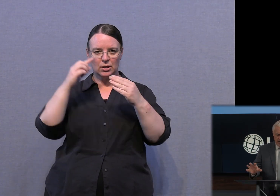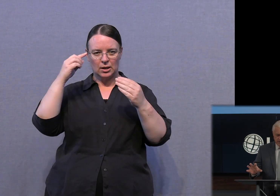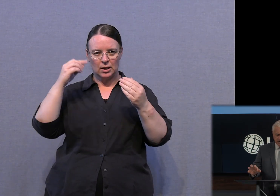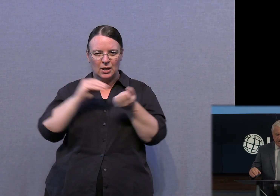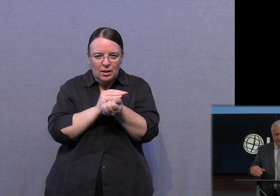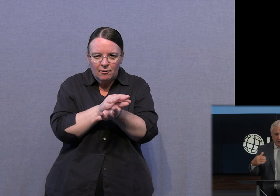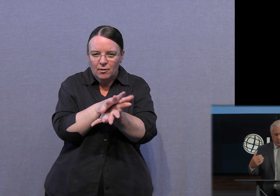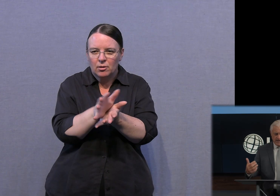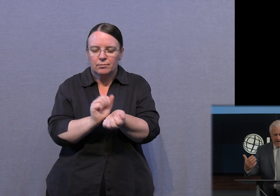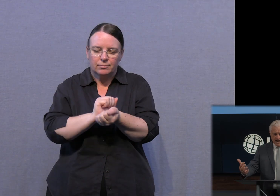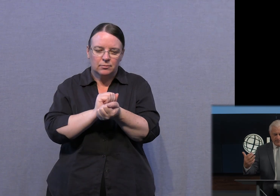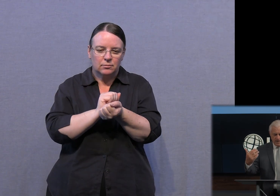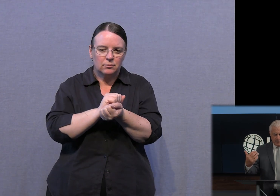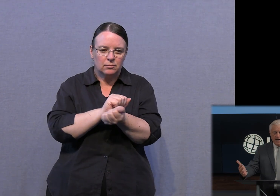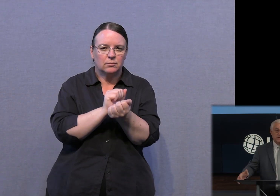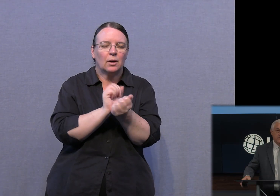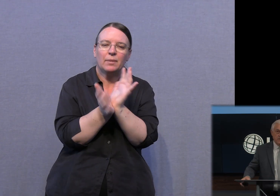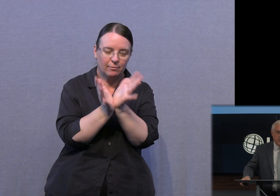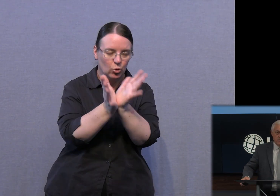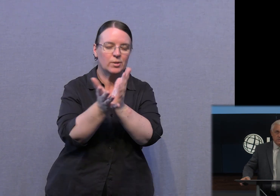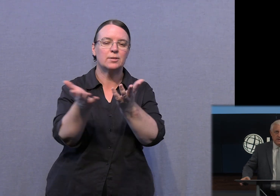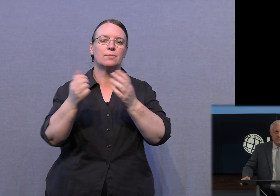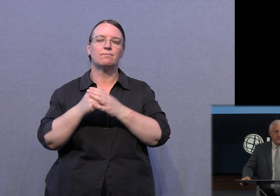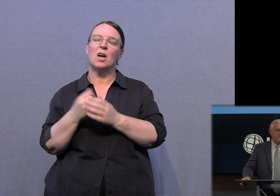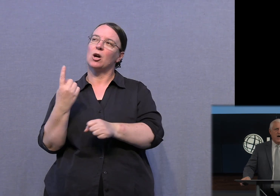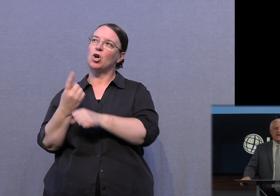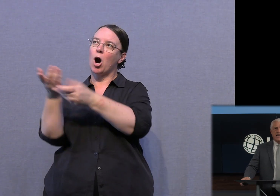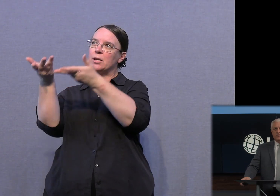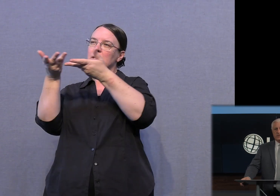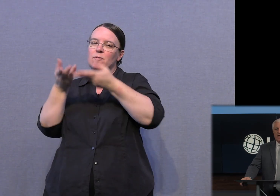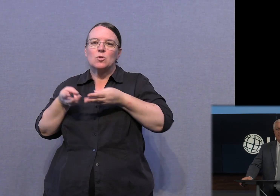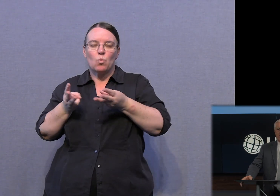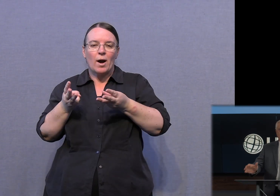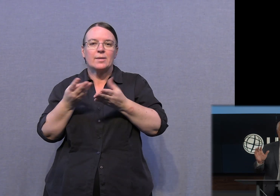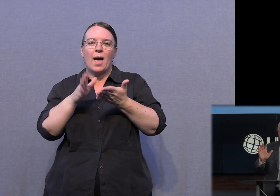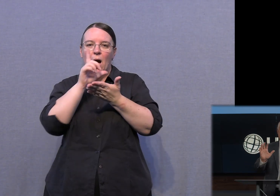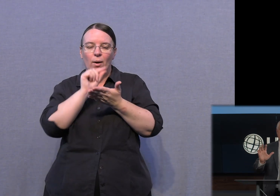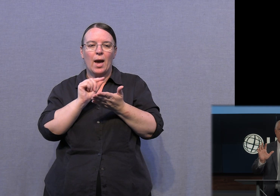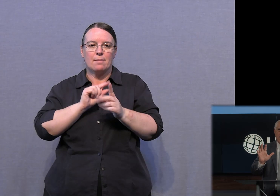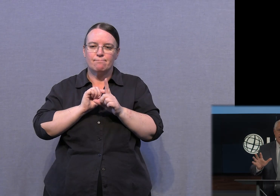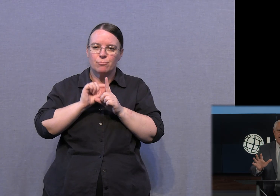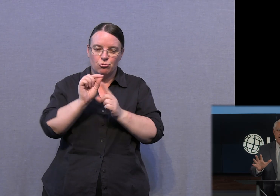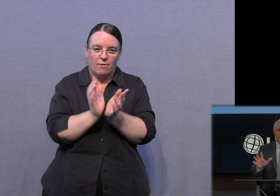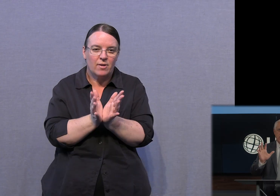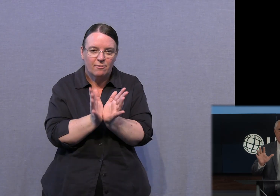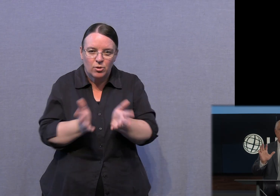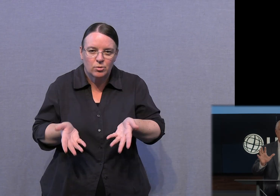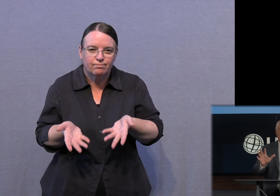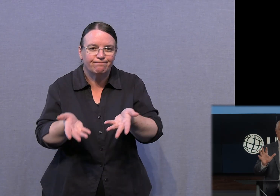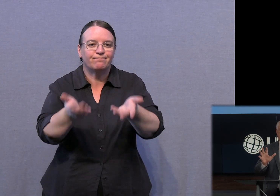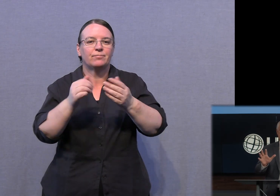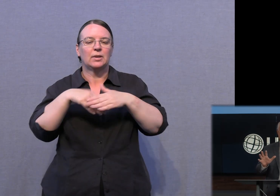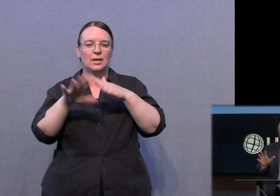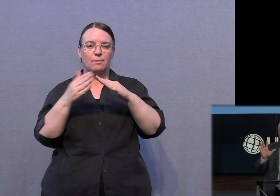effective ways that we can have positive influence. And then finally, I would say, we've been reminded, it's not a